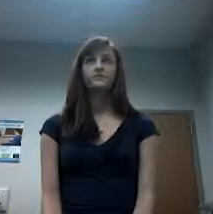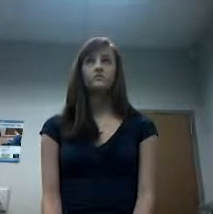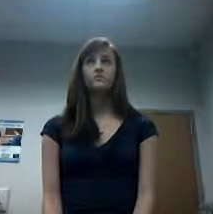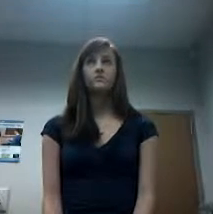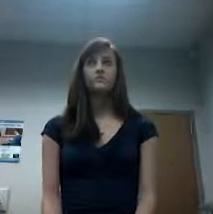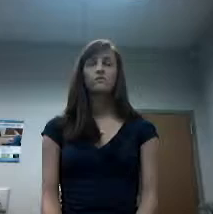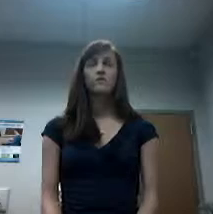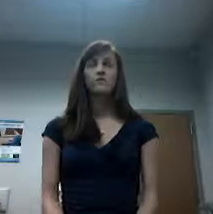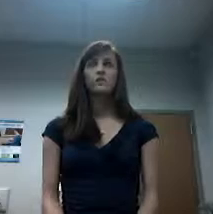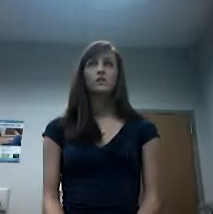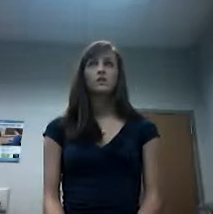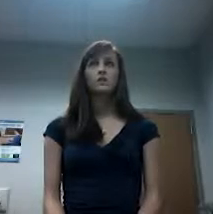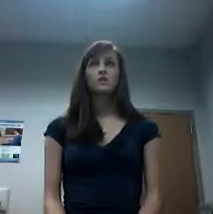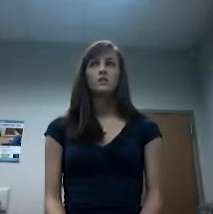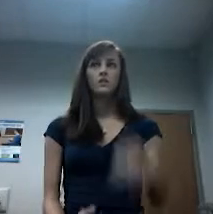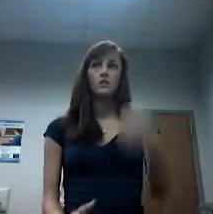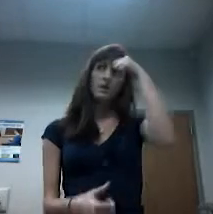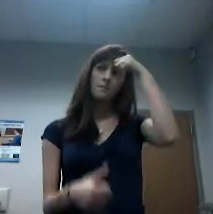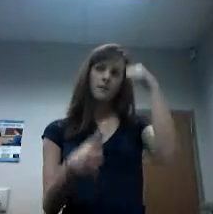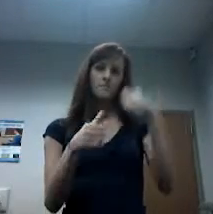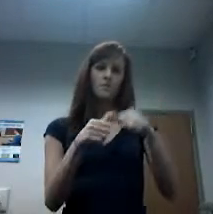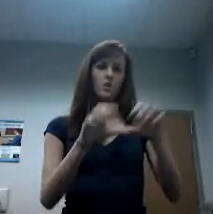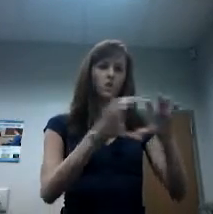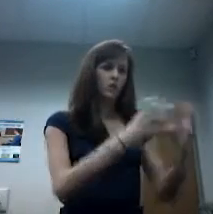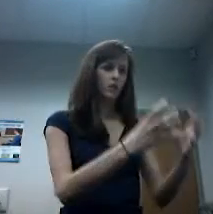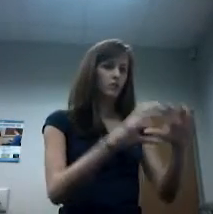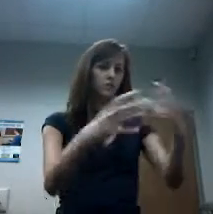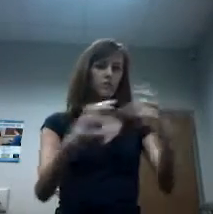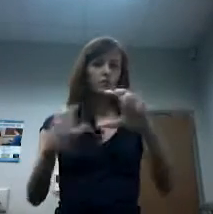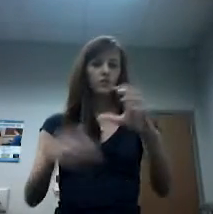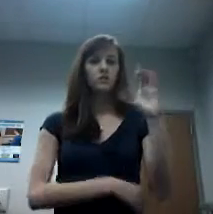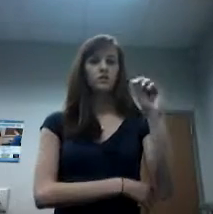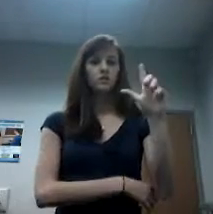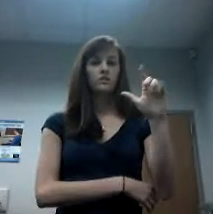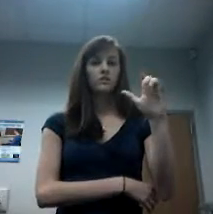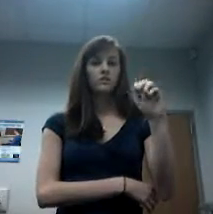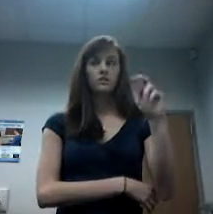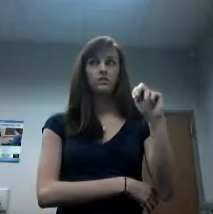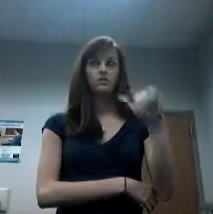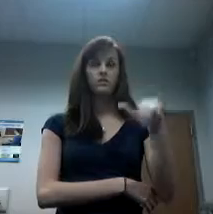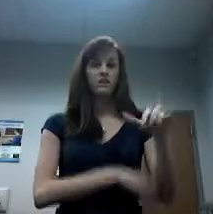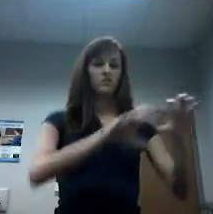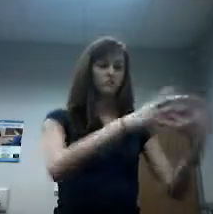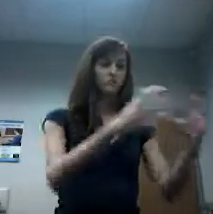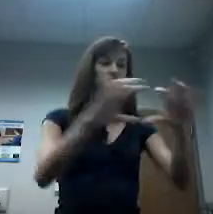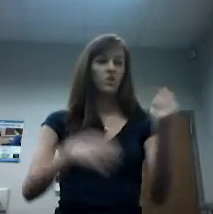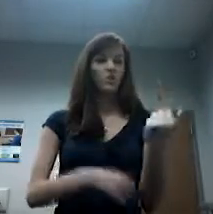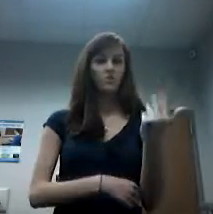Remember, we have 13 separate colonies that are not really joined together yet. So you didn't get a lot of